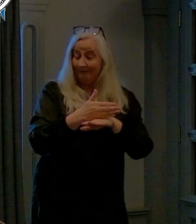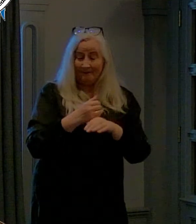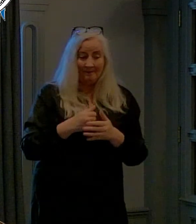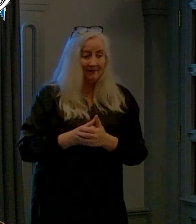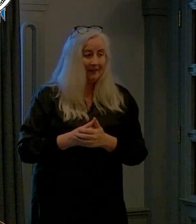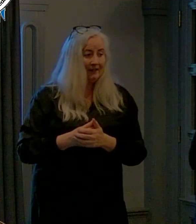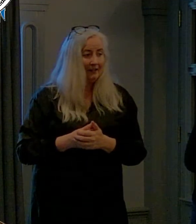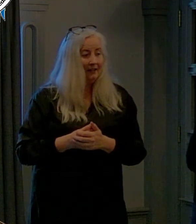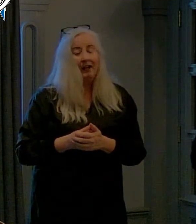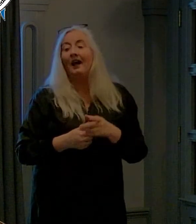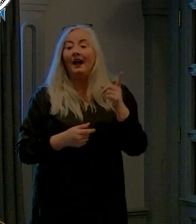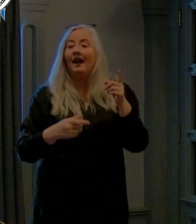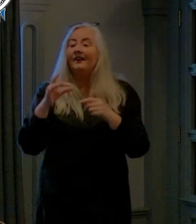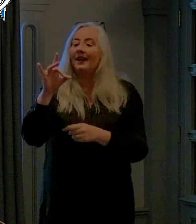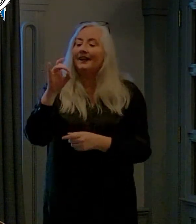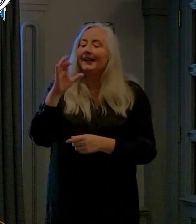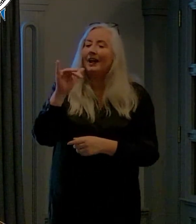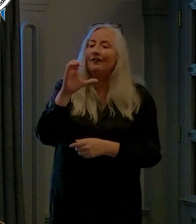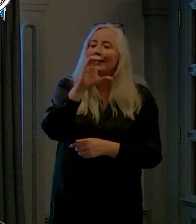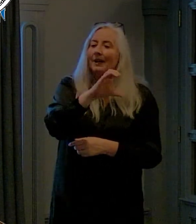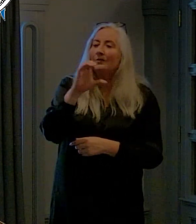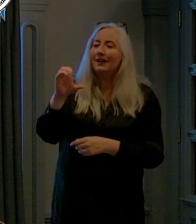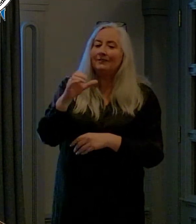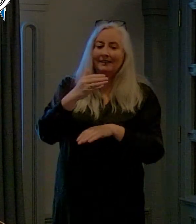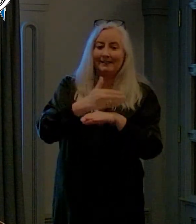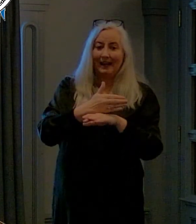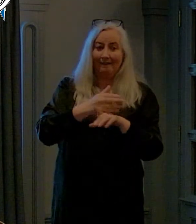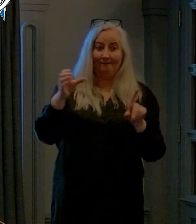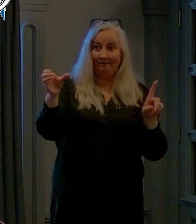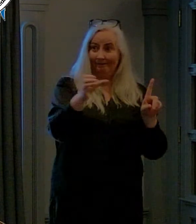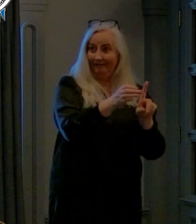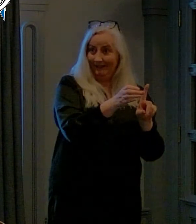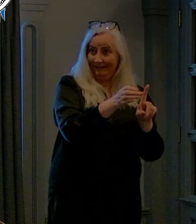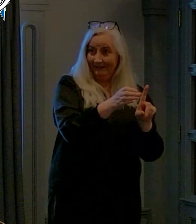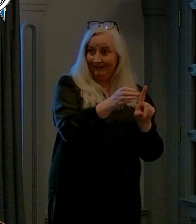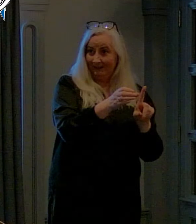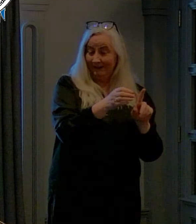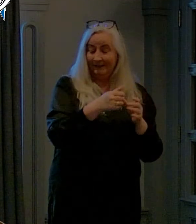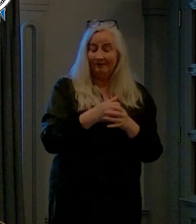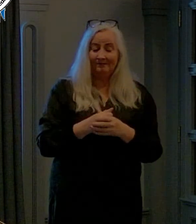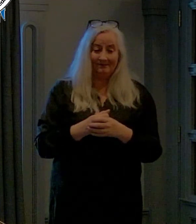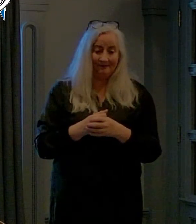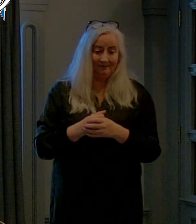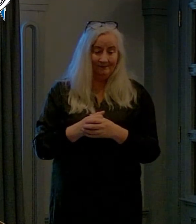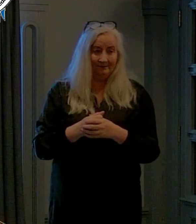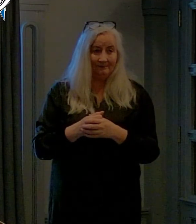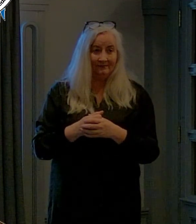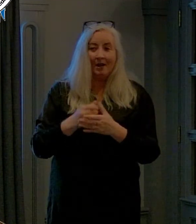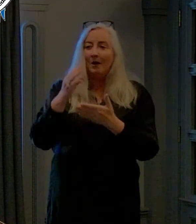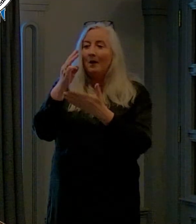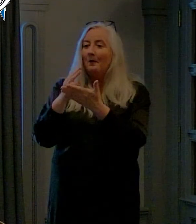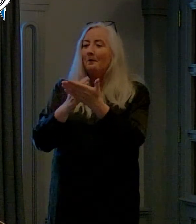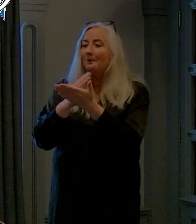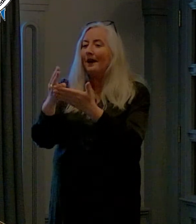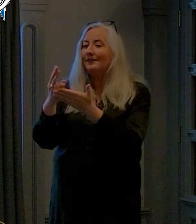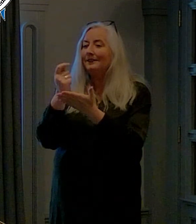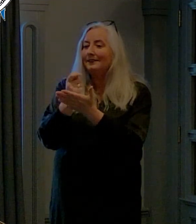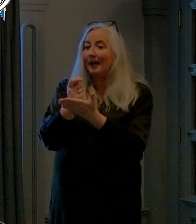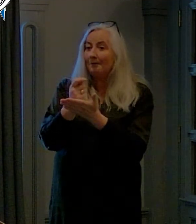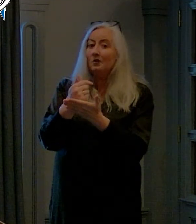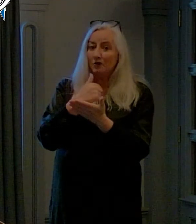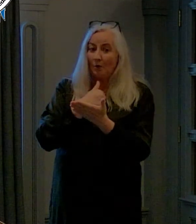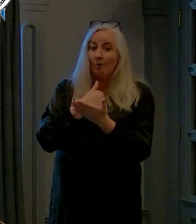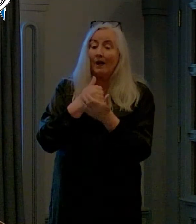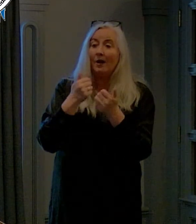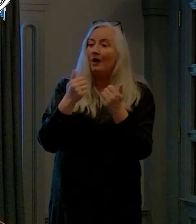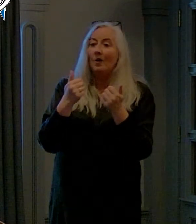of the council workers was doing their biodiversity officer role as a part-time basis. And we were able to stress